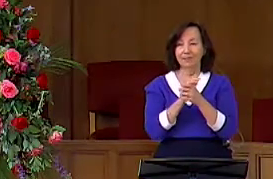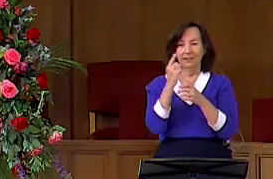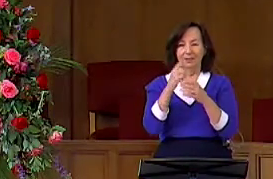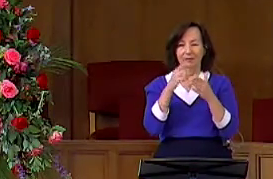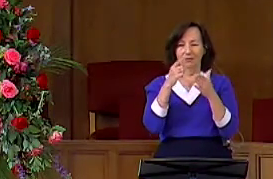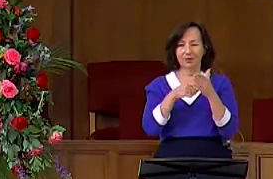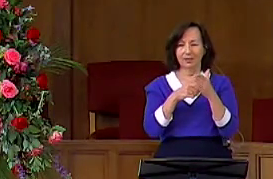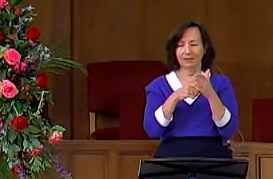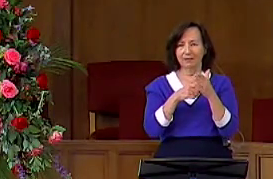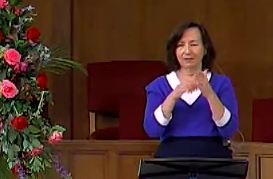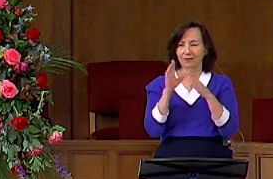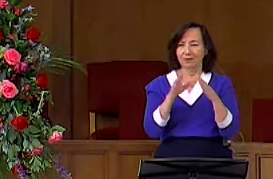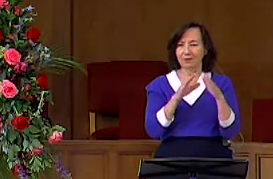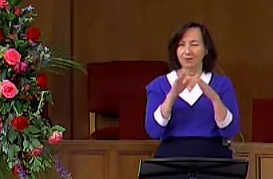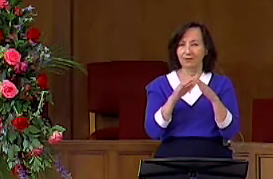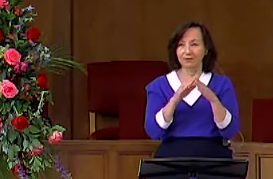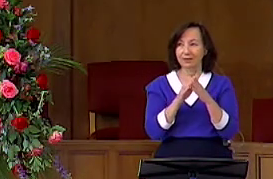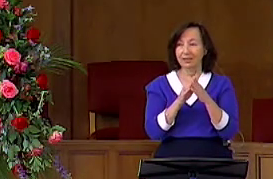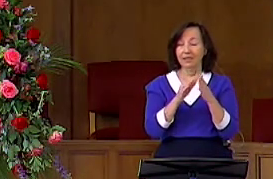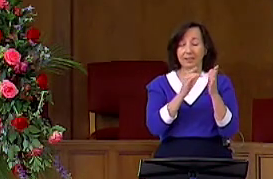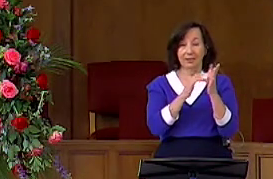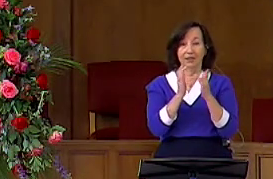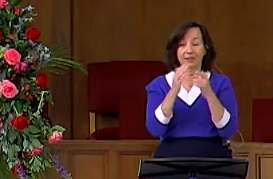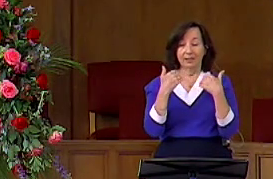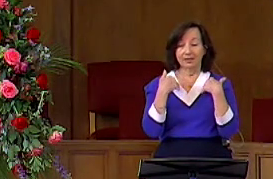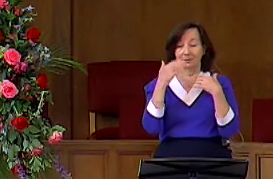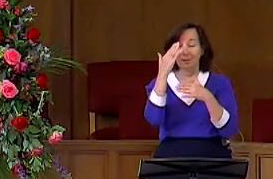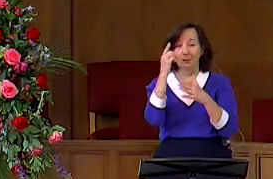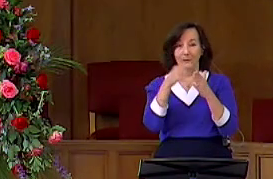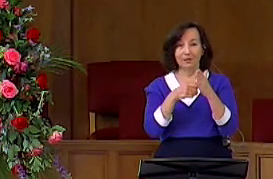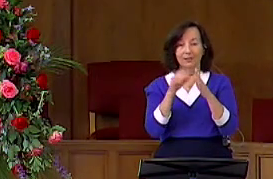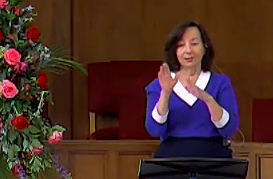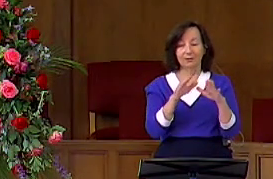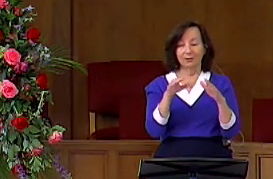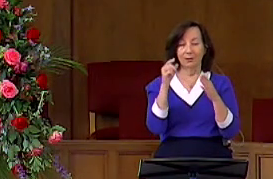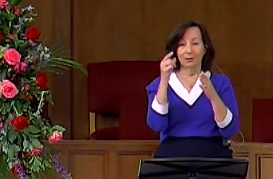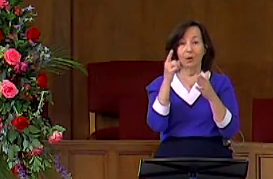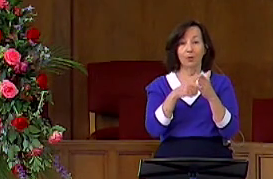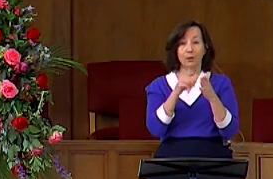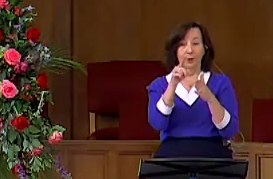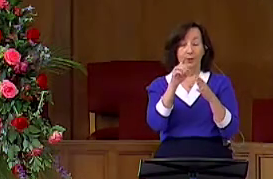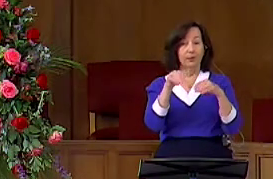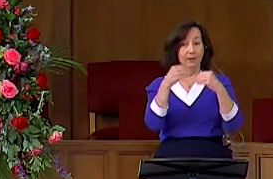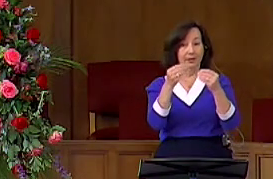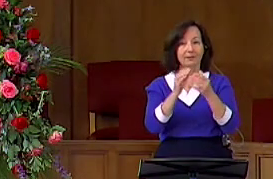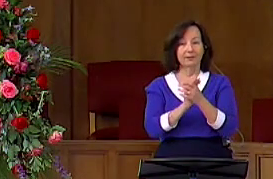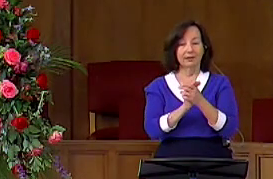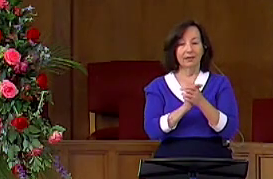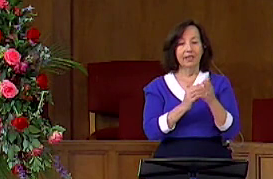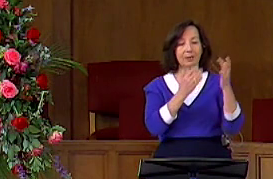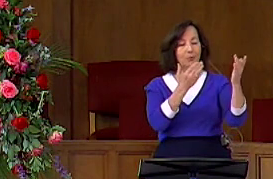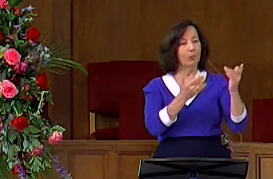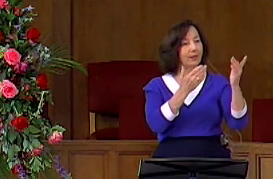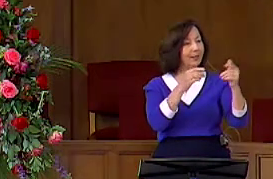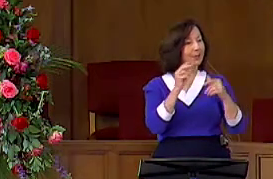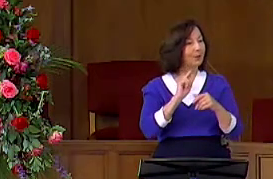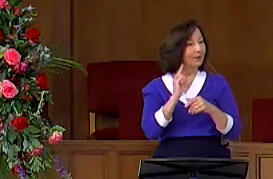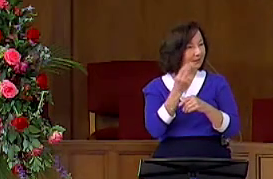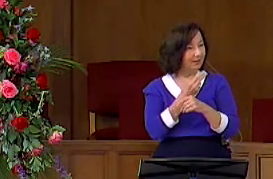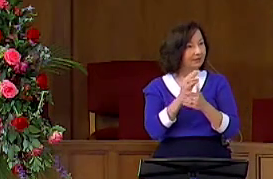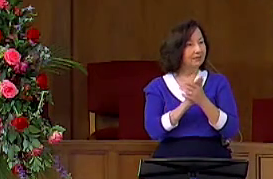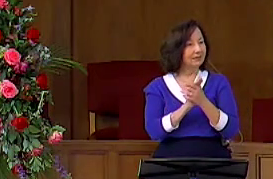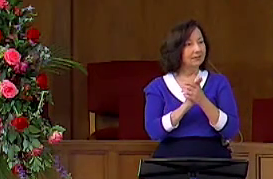going to do with what I have? Jesus already has in mind what he will do with what you give him. He's just waiting on us to do what?